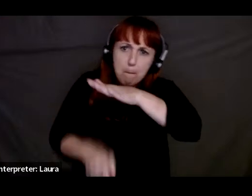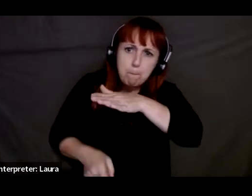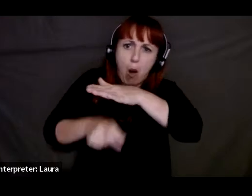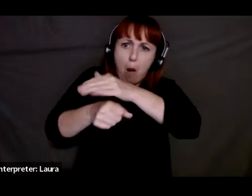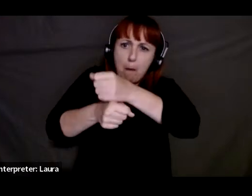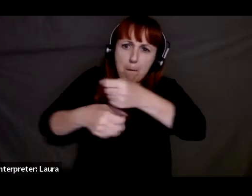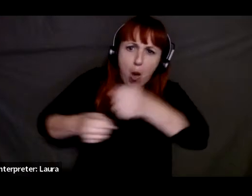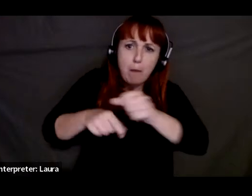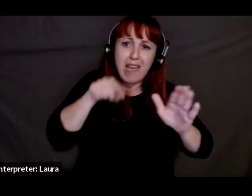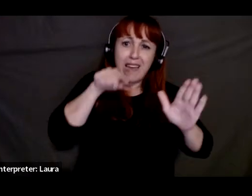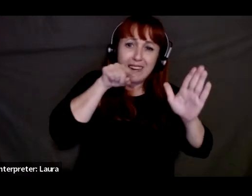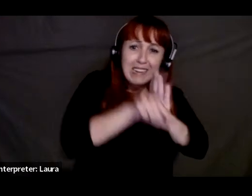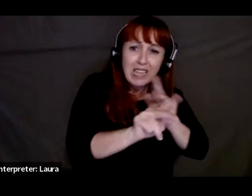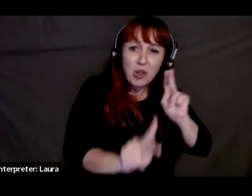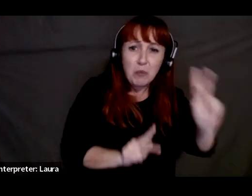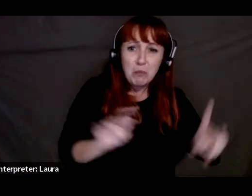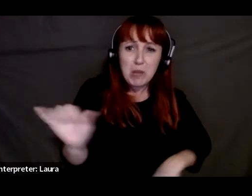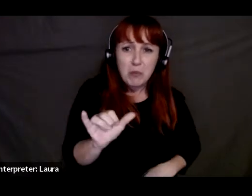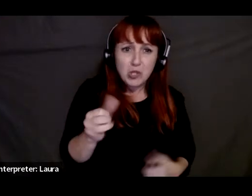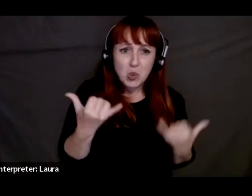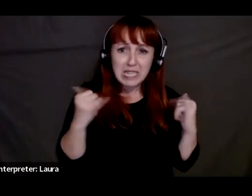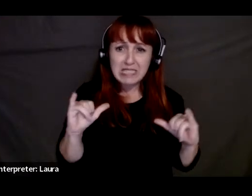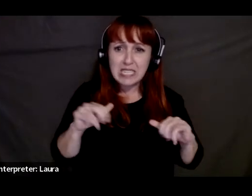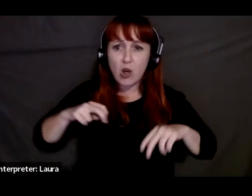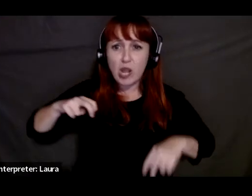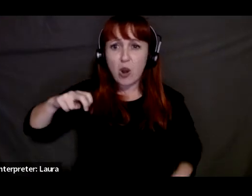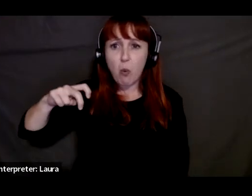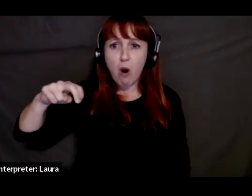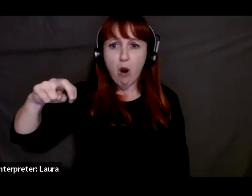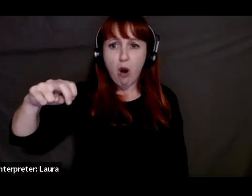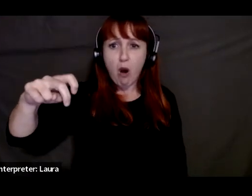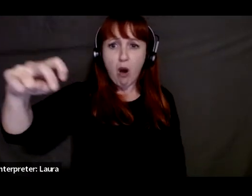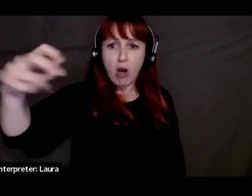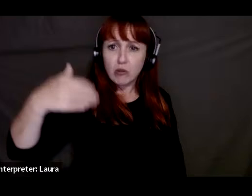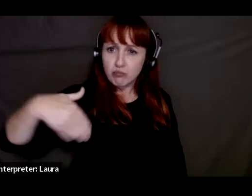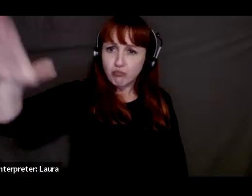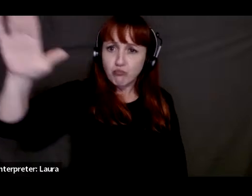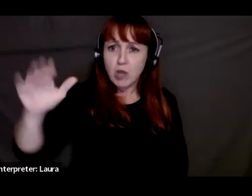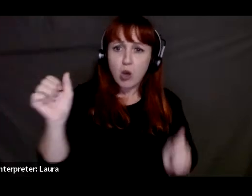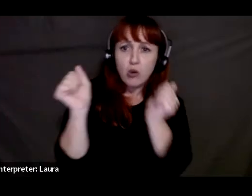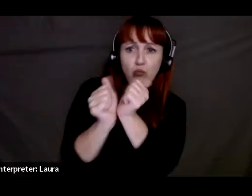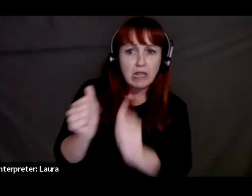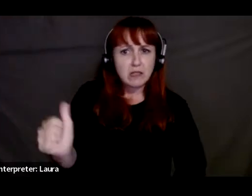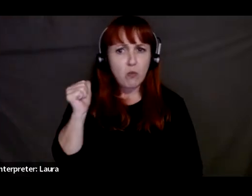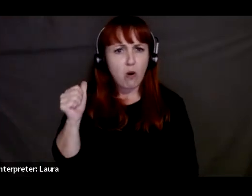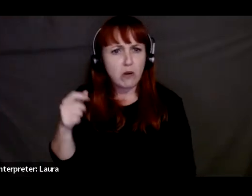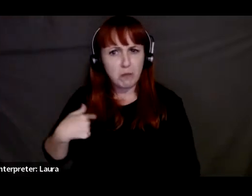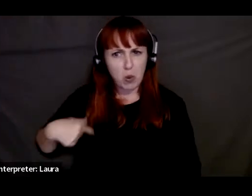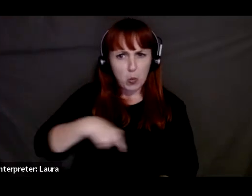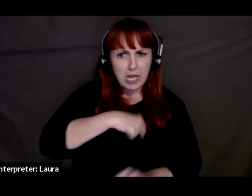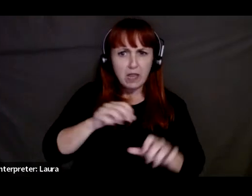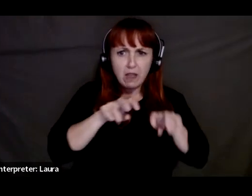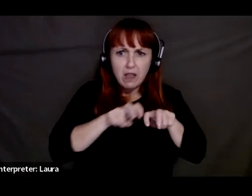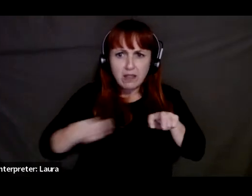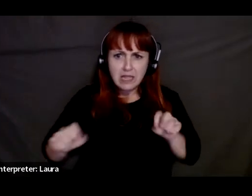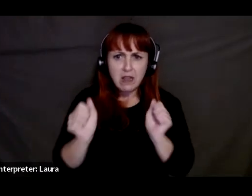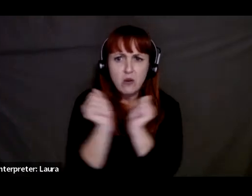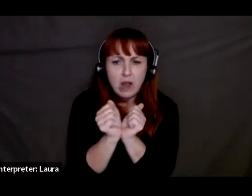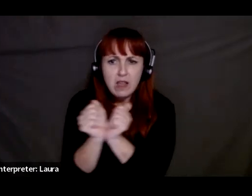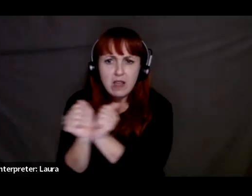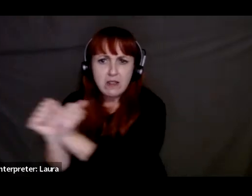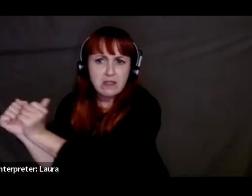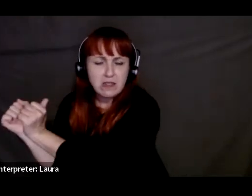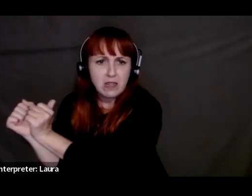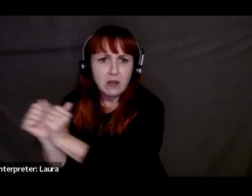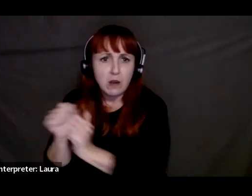kill people, and they still can walk a line. They won't get arrested, but we did. We